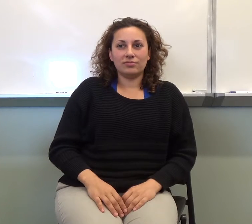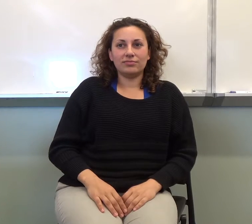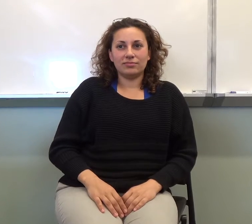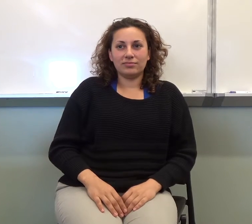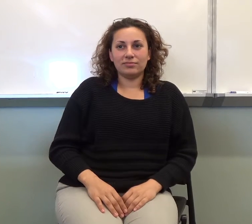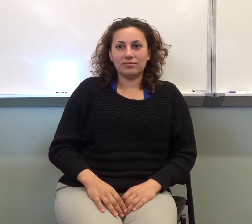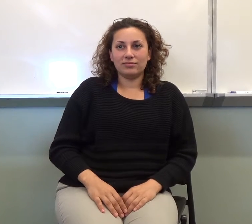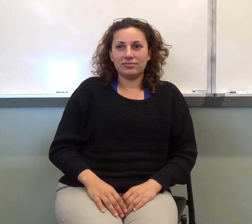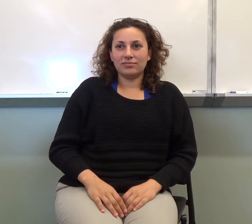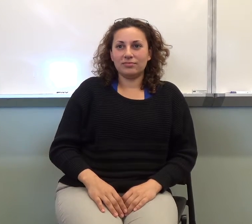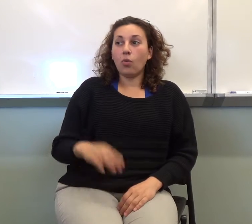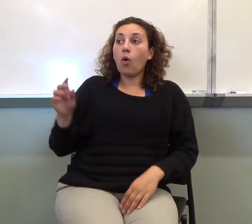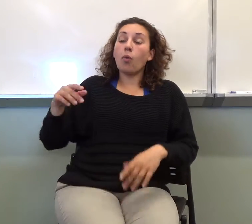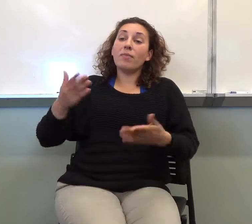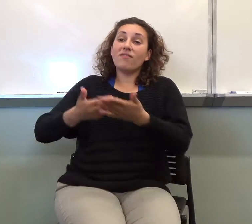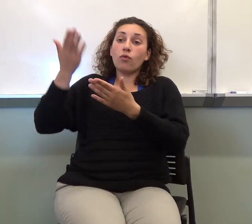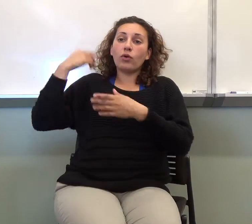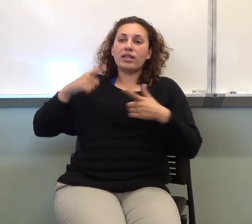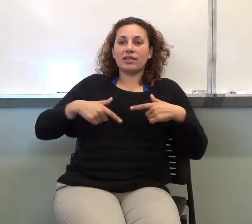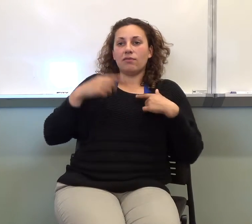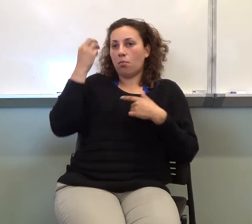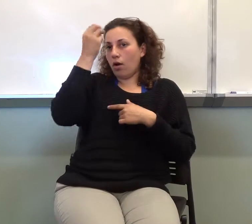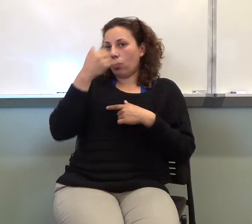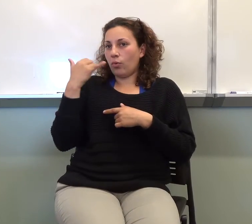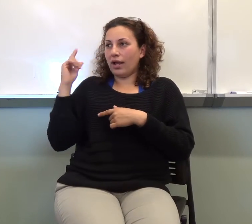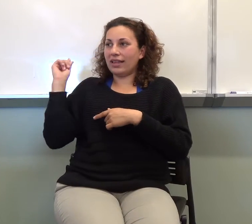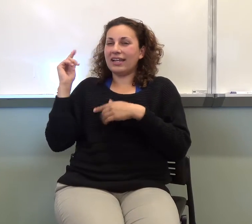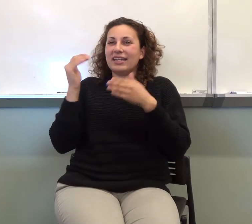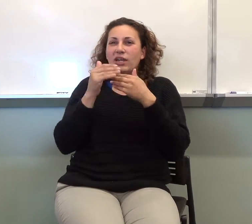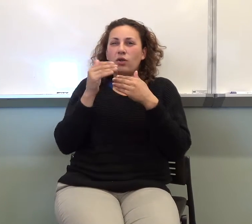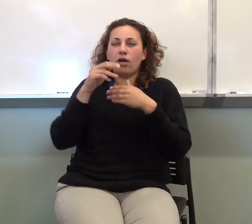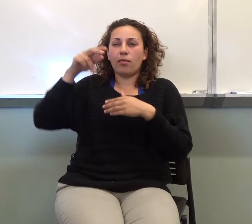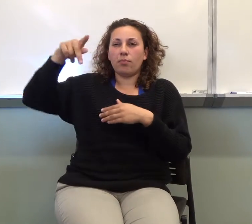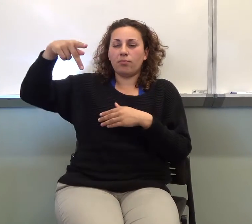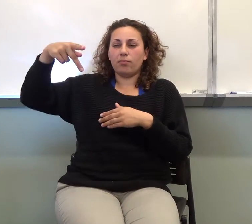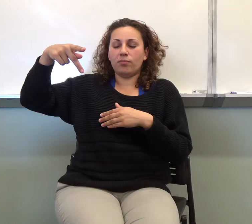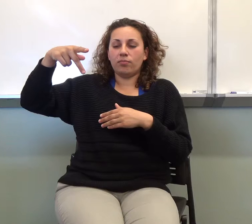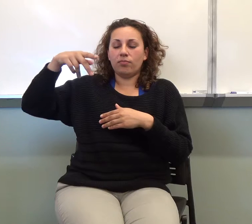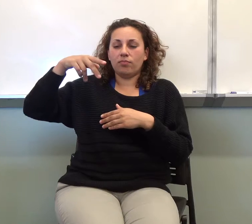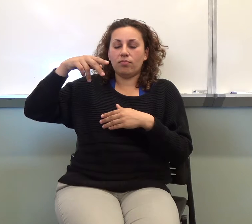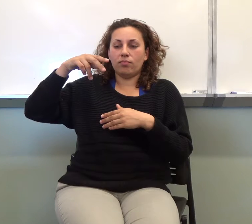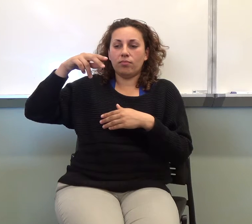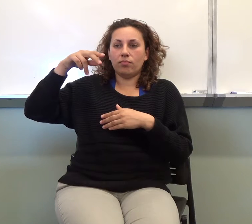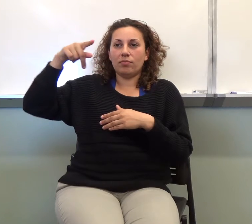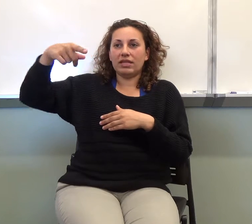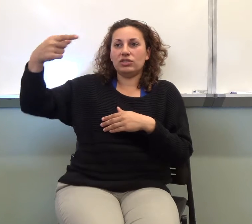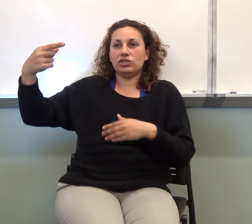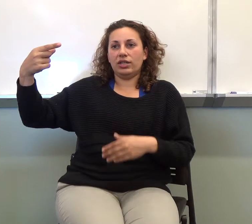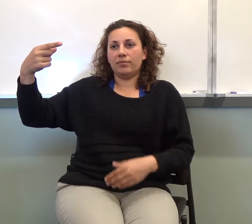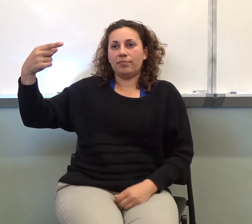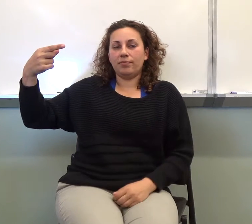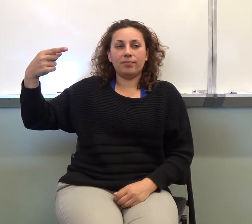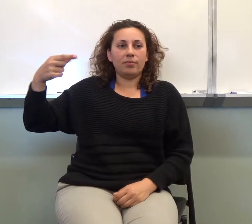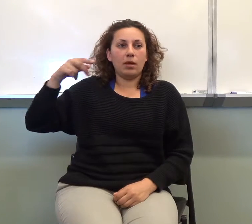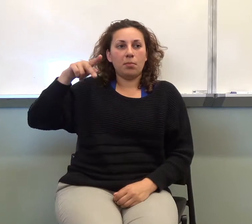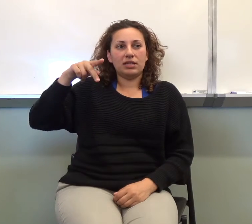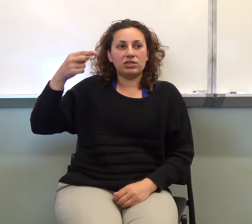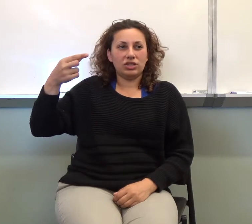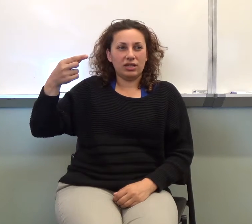And then they ask you a trick question. They say, all right, so what's the probability of getting a senior? Well, the event of